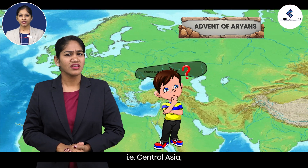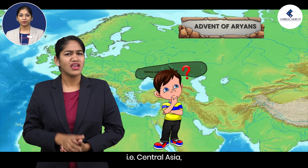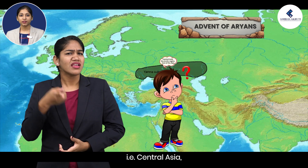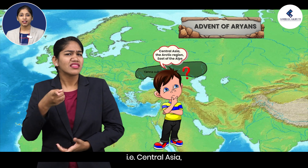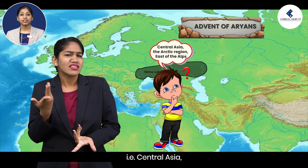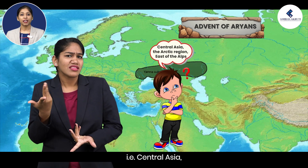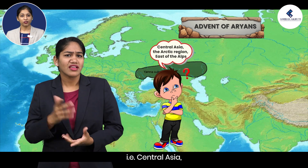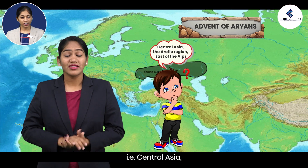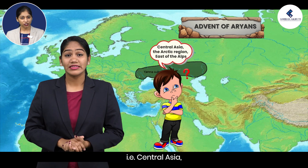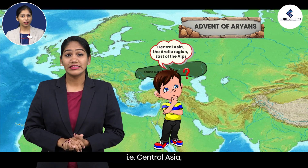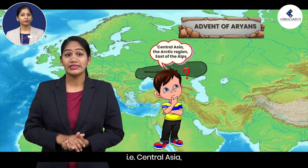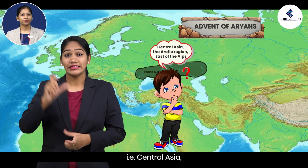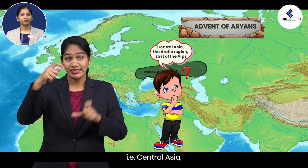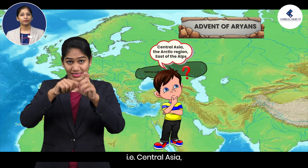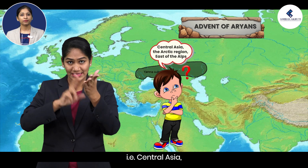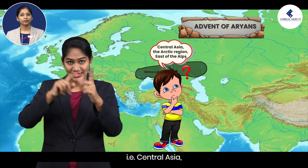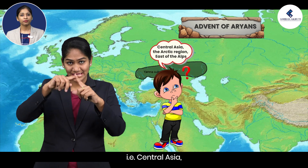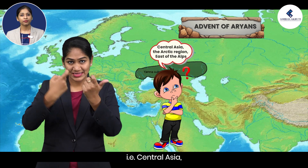That is, Central Asia,